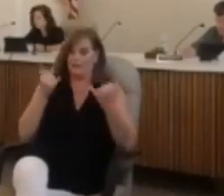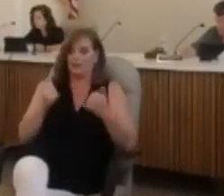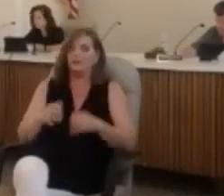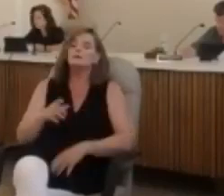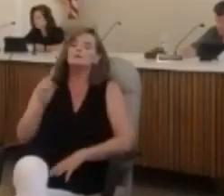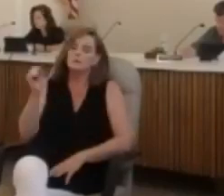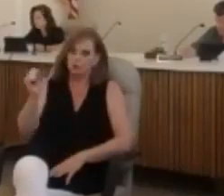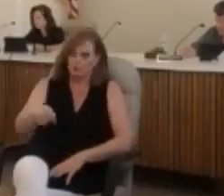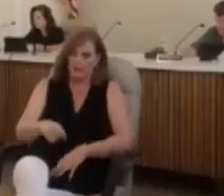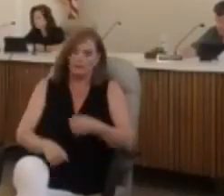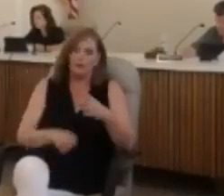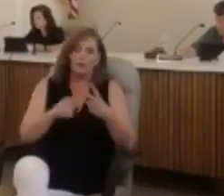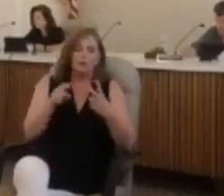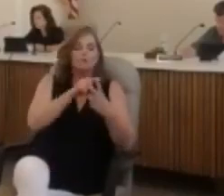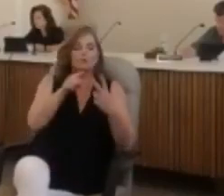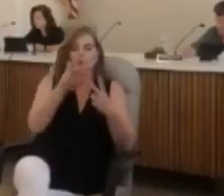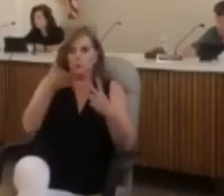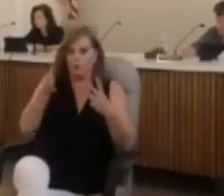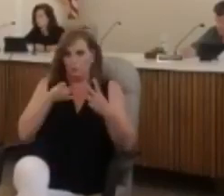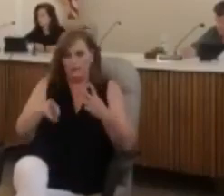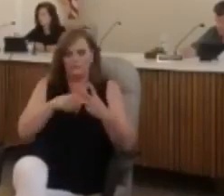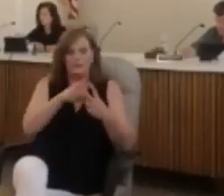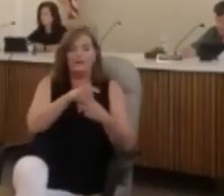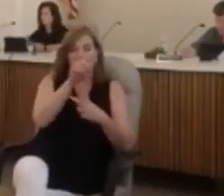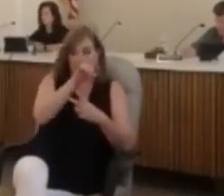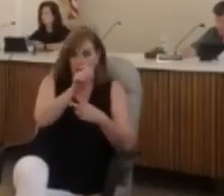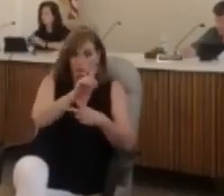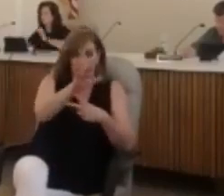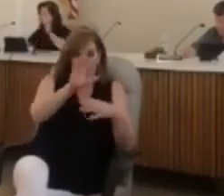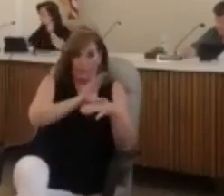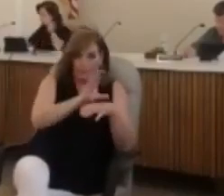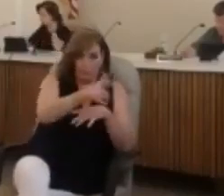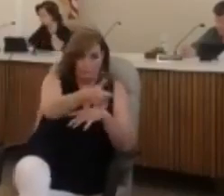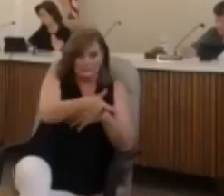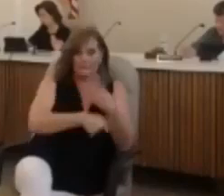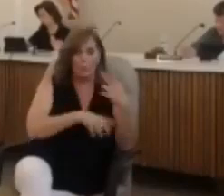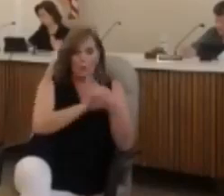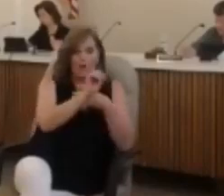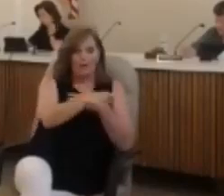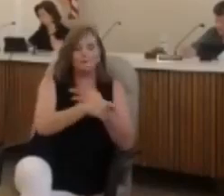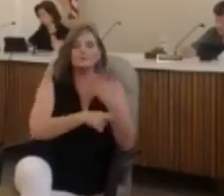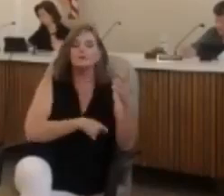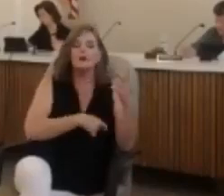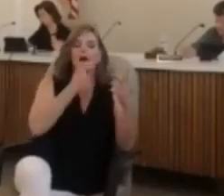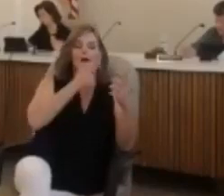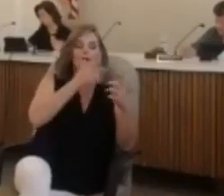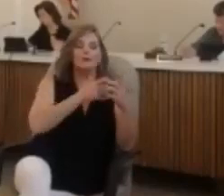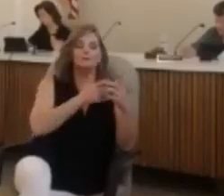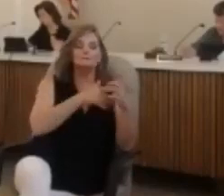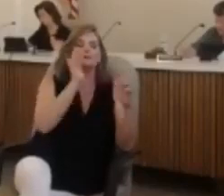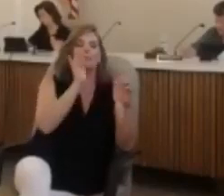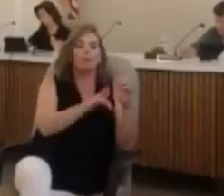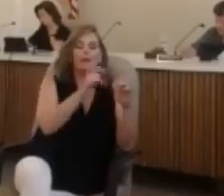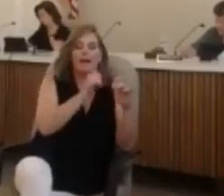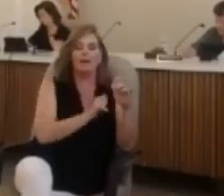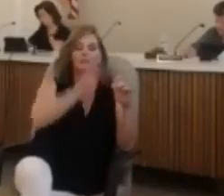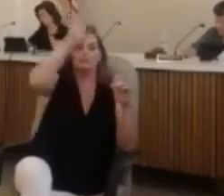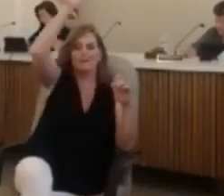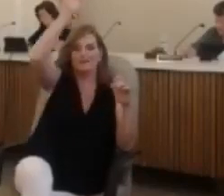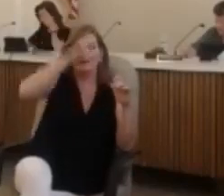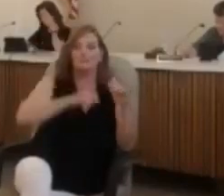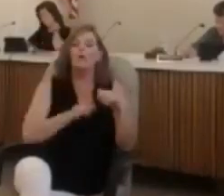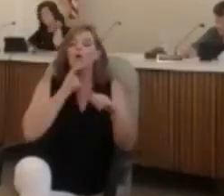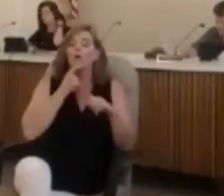do so through one of two means. If you're using Zoom on your computer or with an app, select the raise hand control, or if you're called